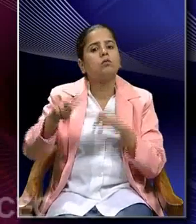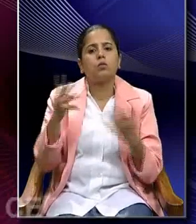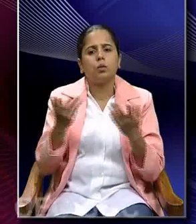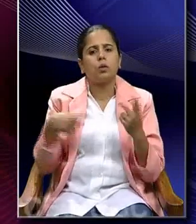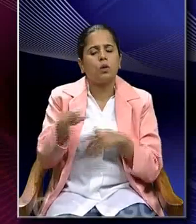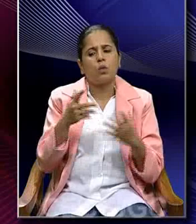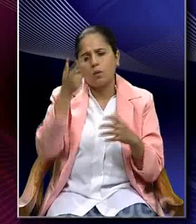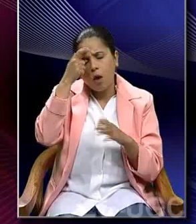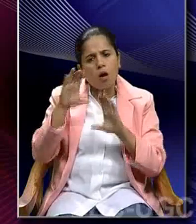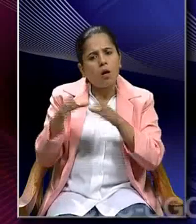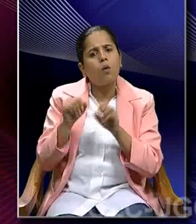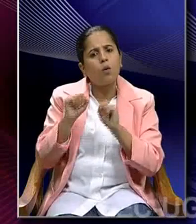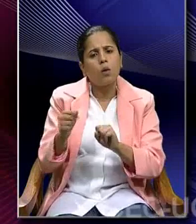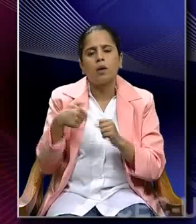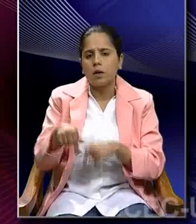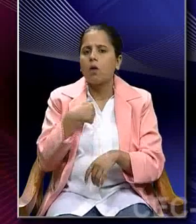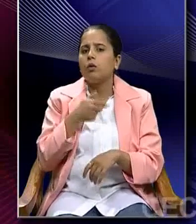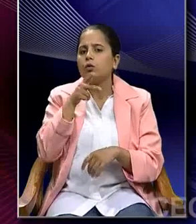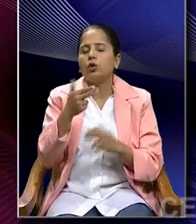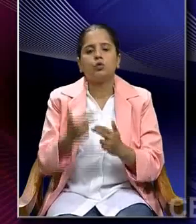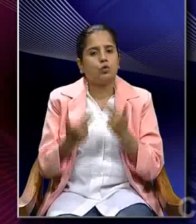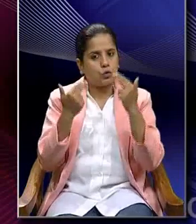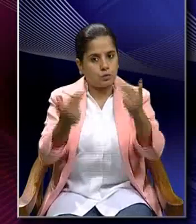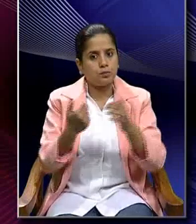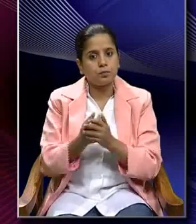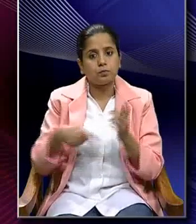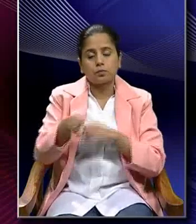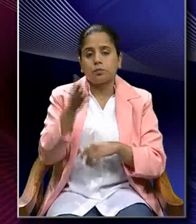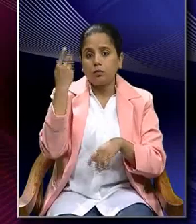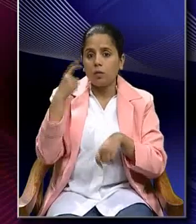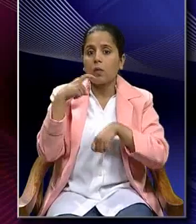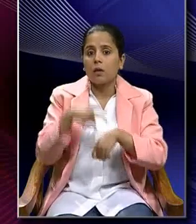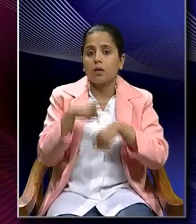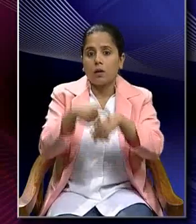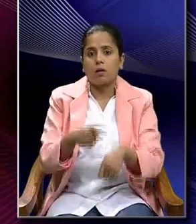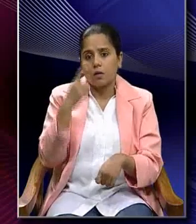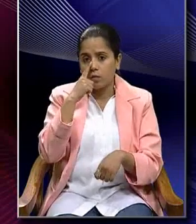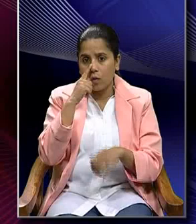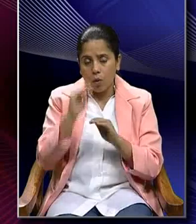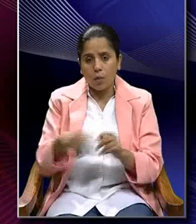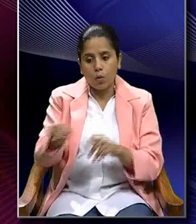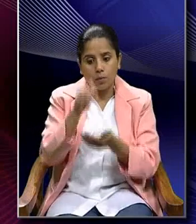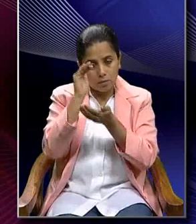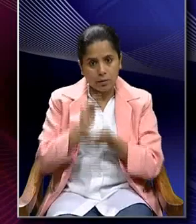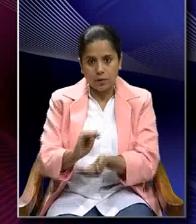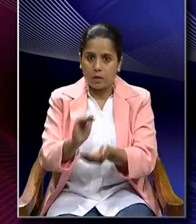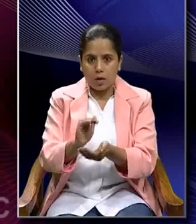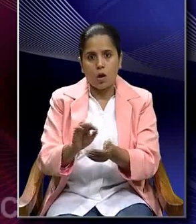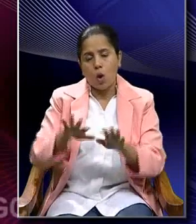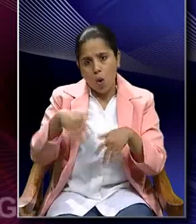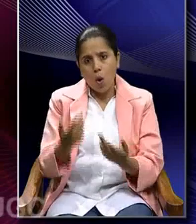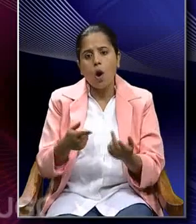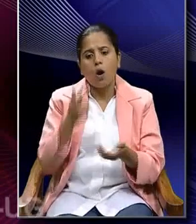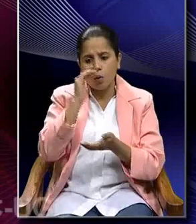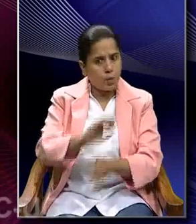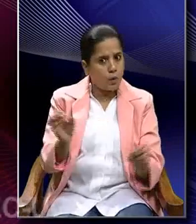of vulnerability? And let us tell the story from the time a girl child is born or a girl child is